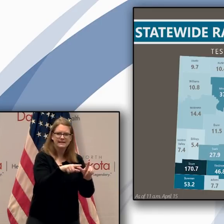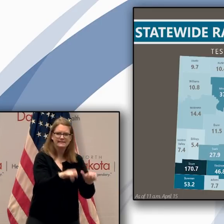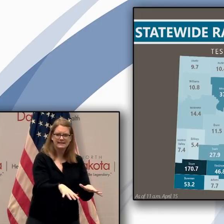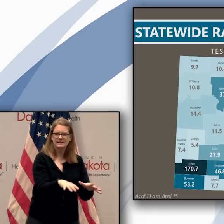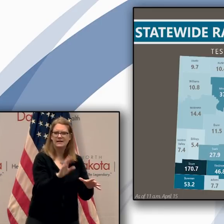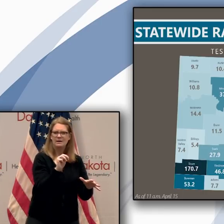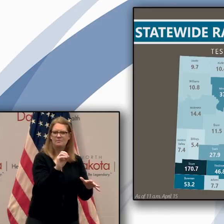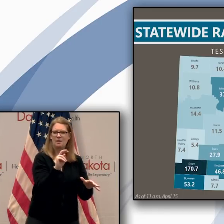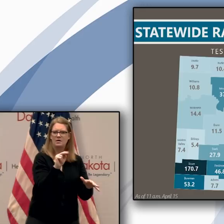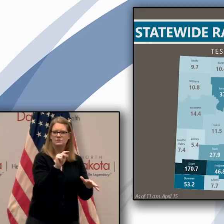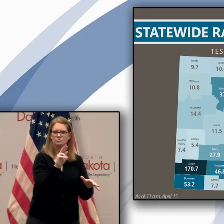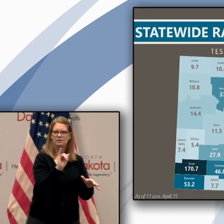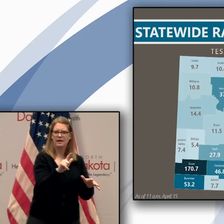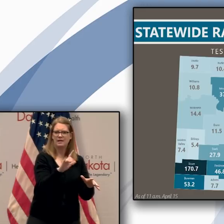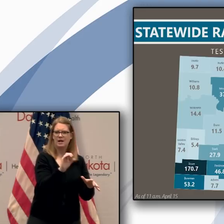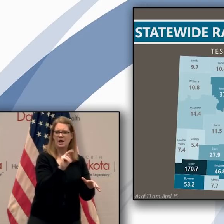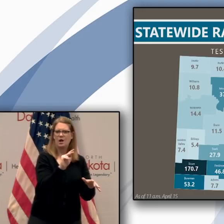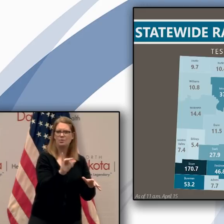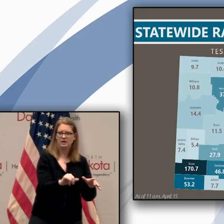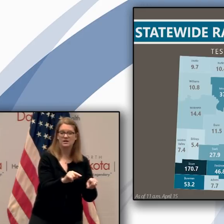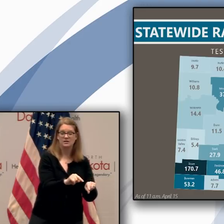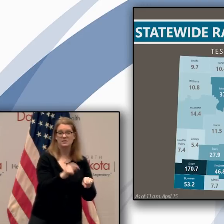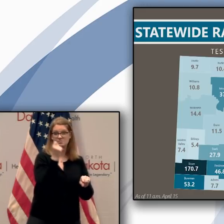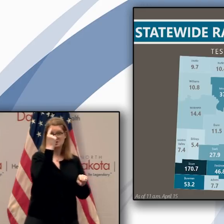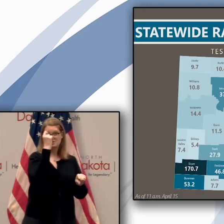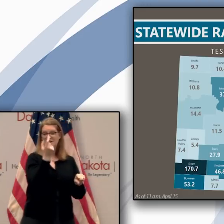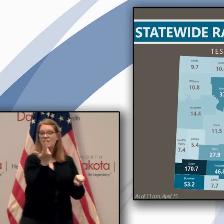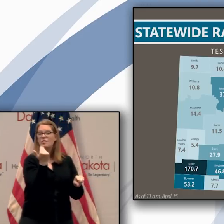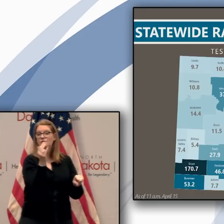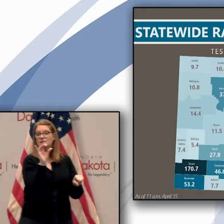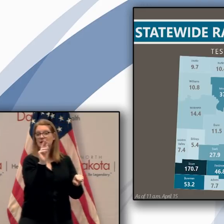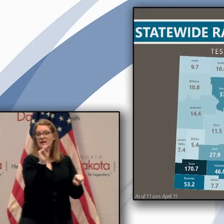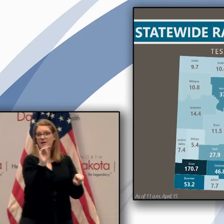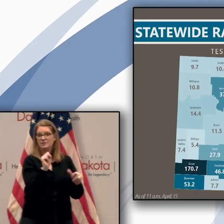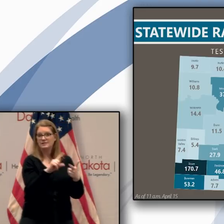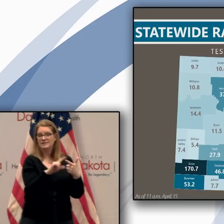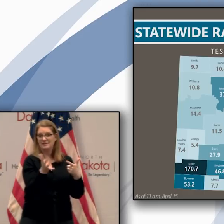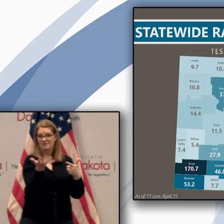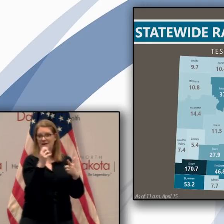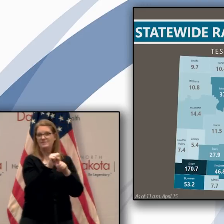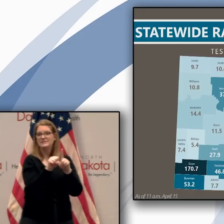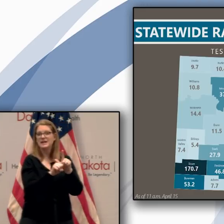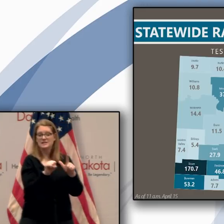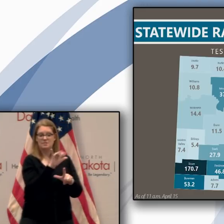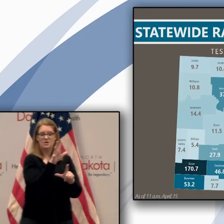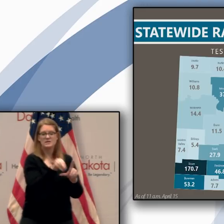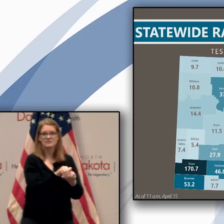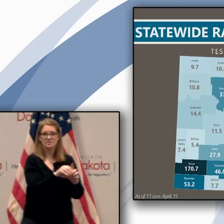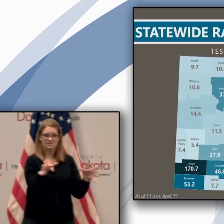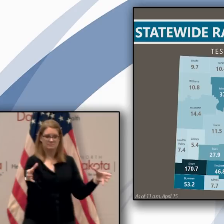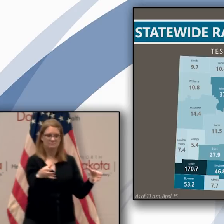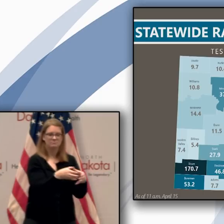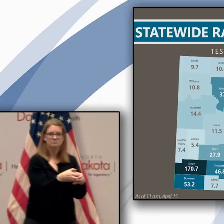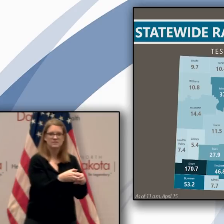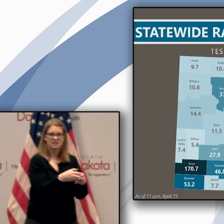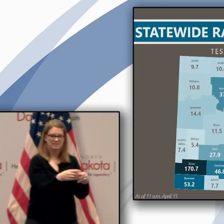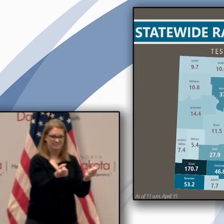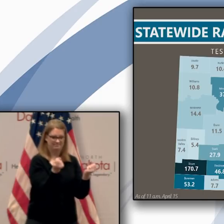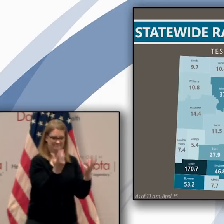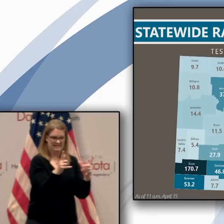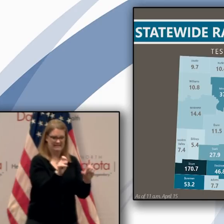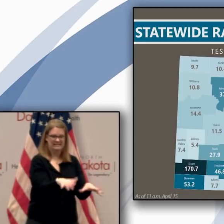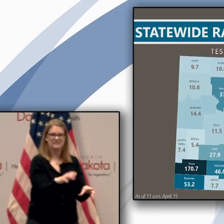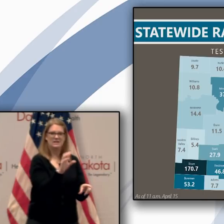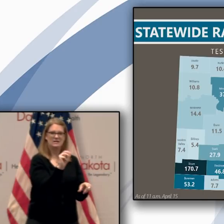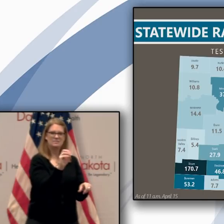was held in Montreal, but we did have people from 13 counties and 5 states participate, but that's what drove those numbers up. The